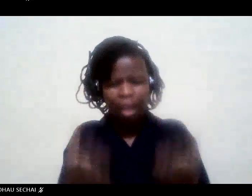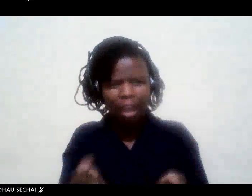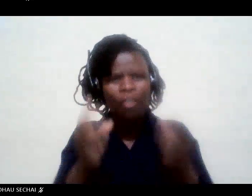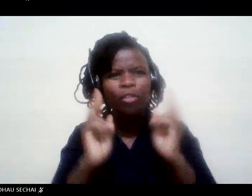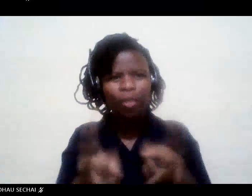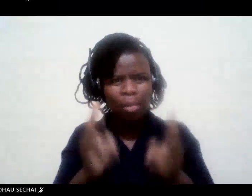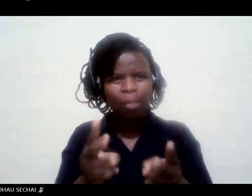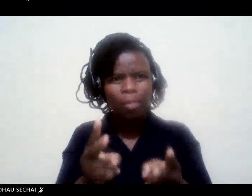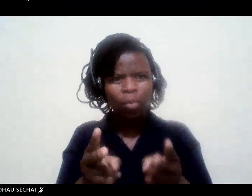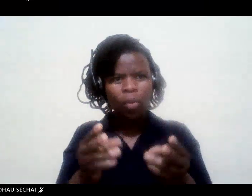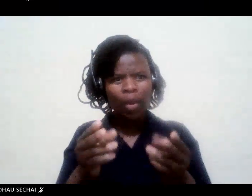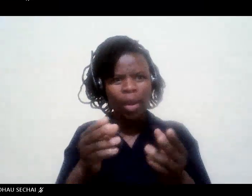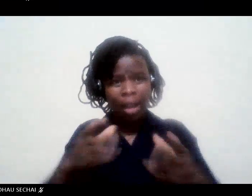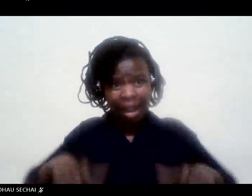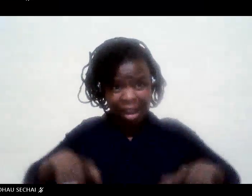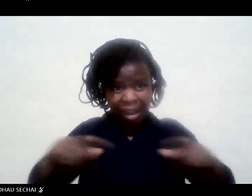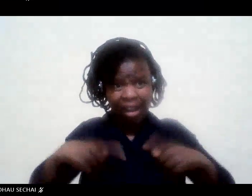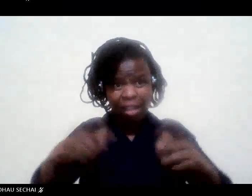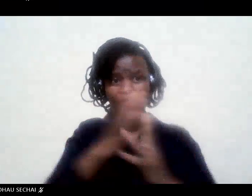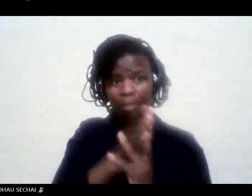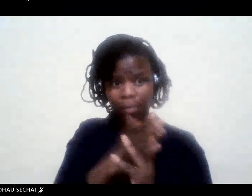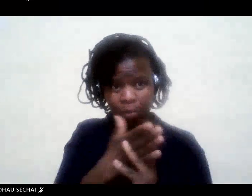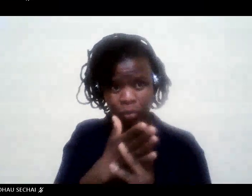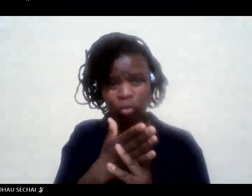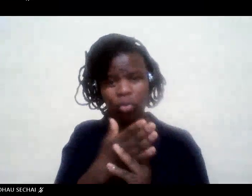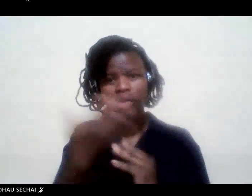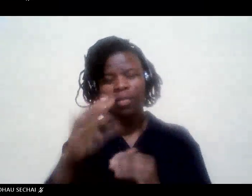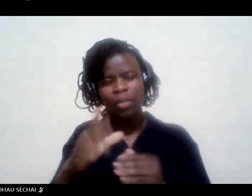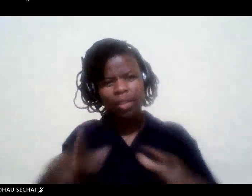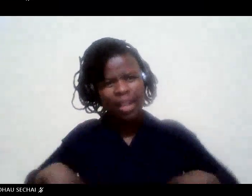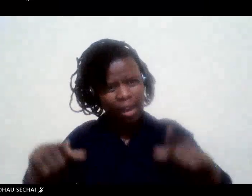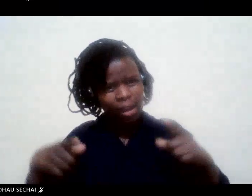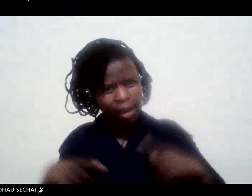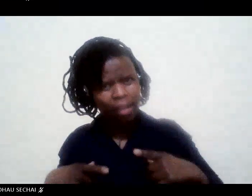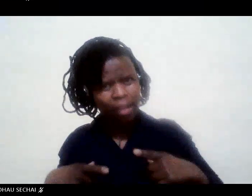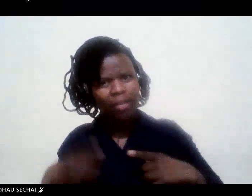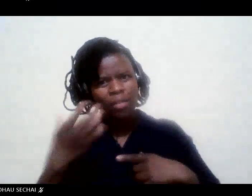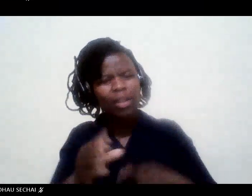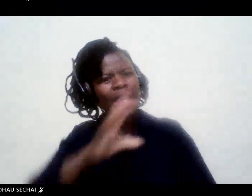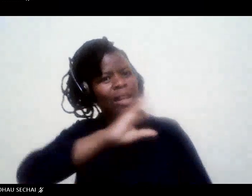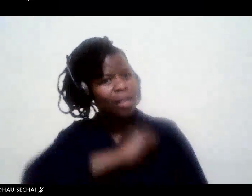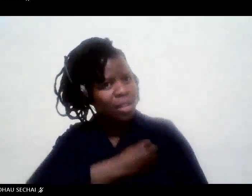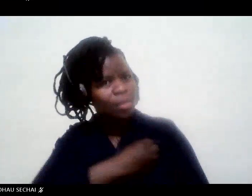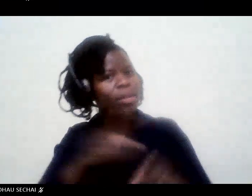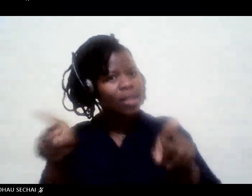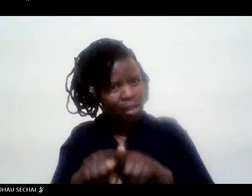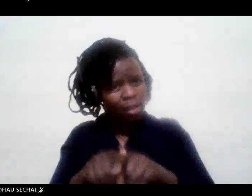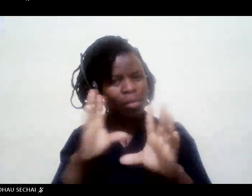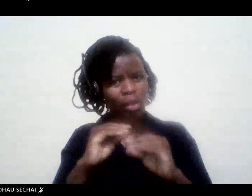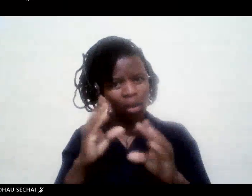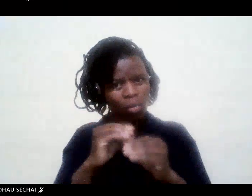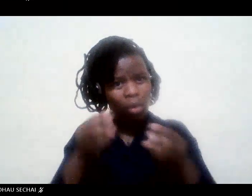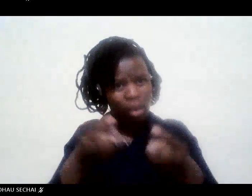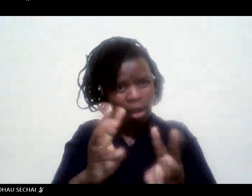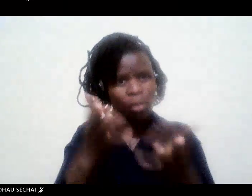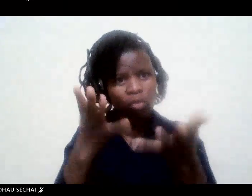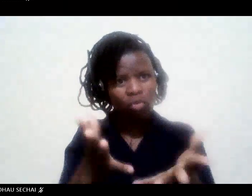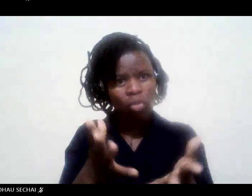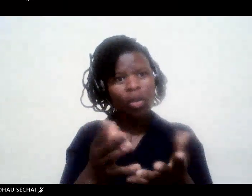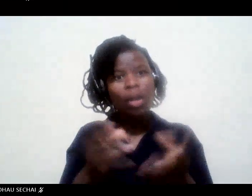between those spectrum. Life sits on a spectrum. Disability also speaks in a spectrum. So when people start